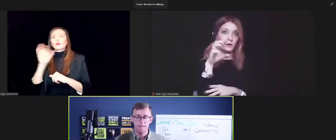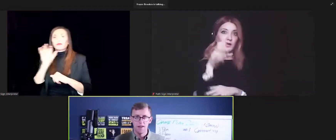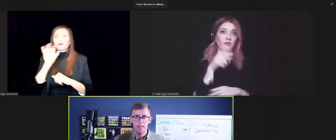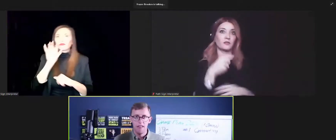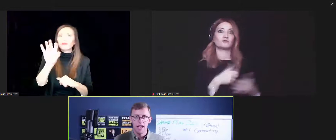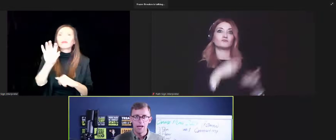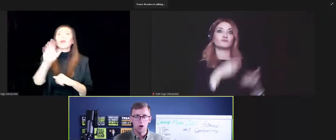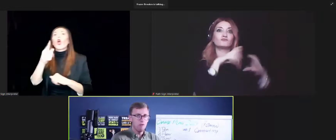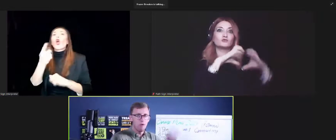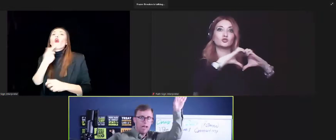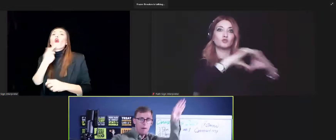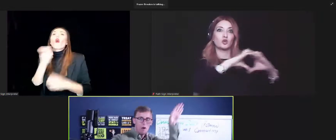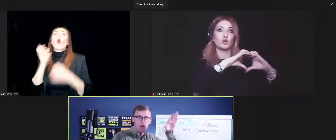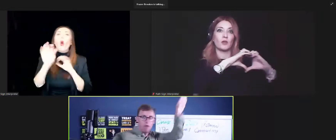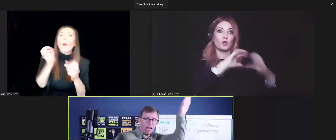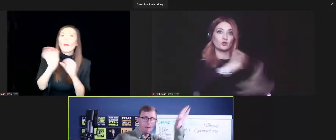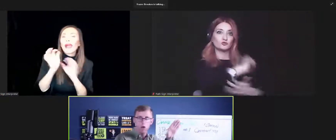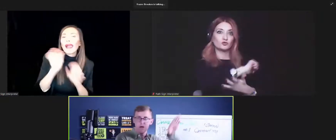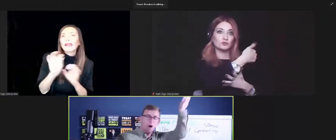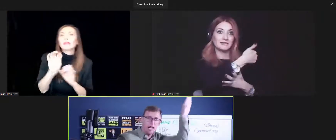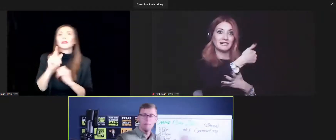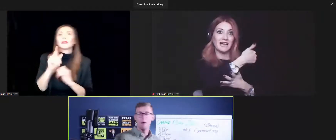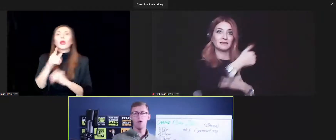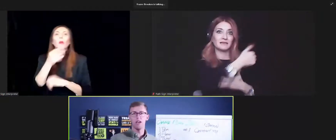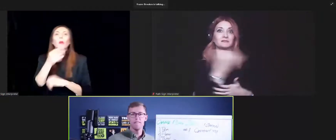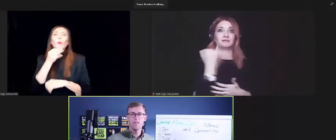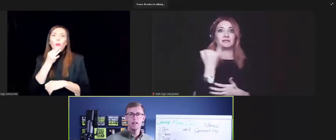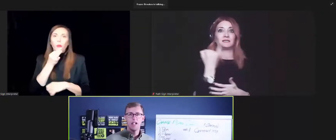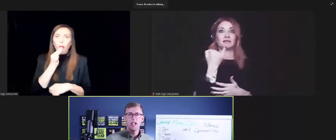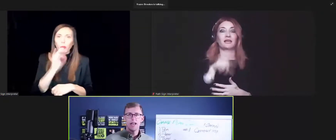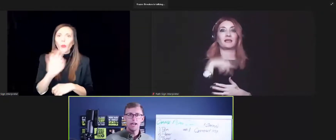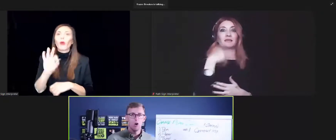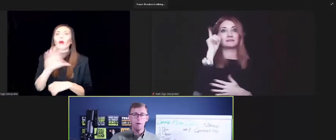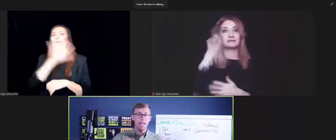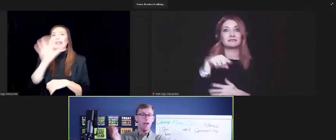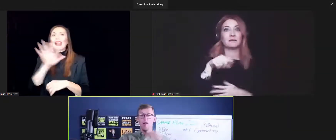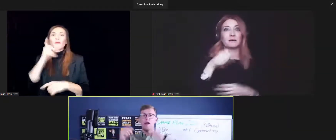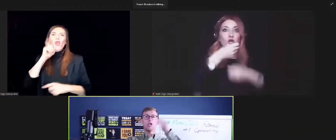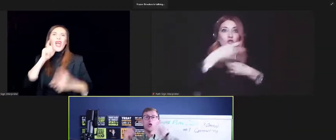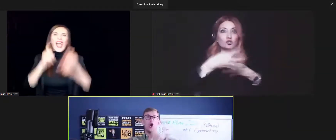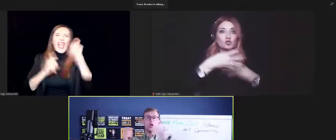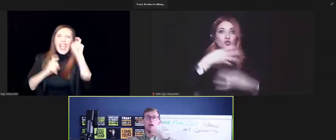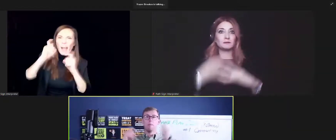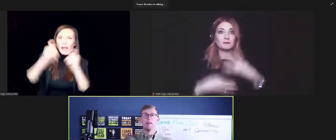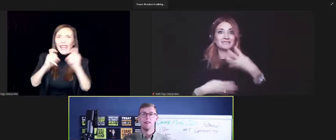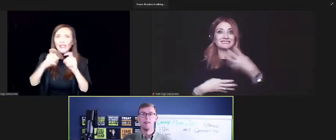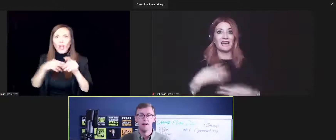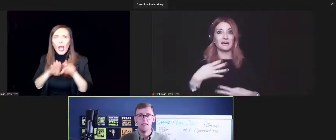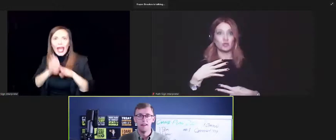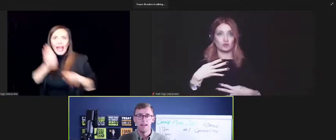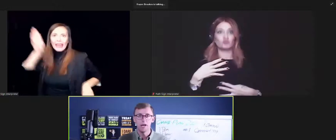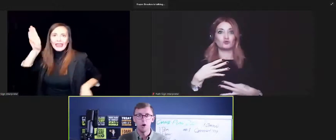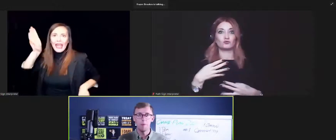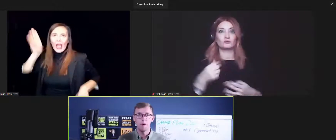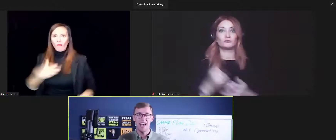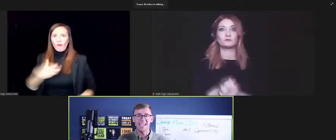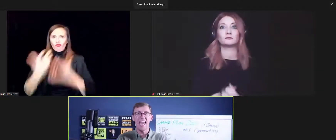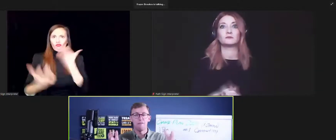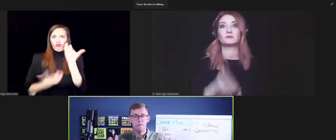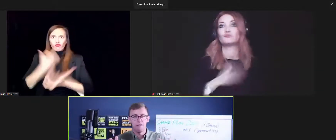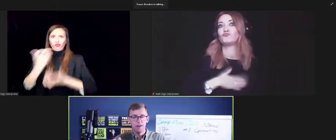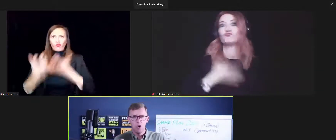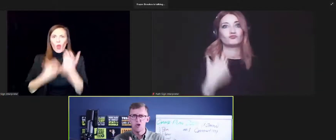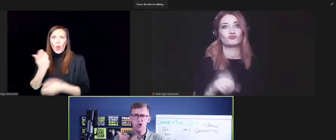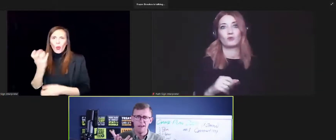emoji. It could be rocket emoji, rocket emoji, rocket emoji. It could be, this is awesome. It could be a